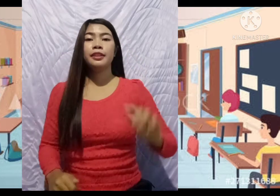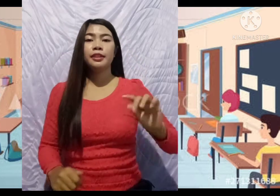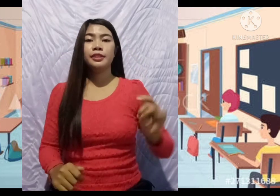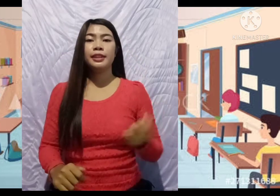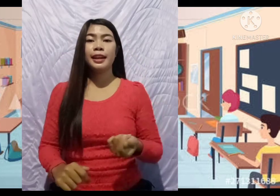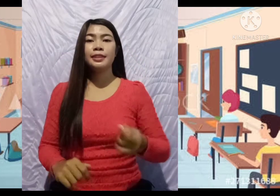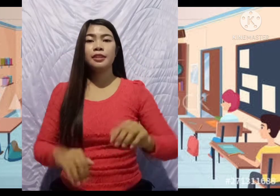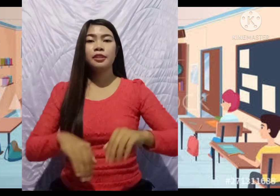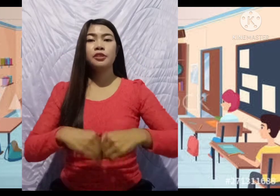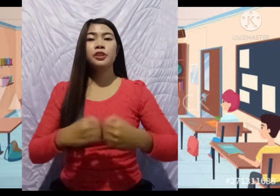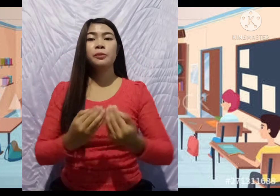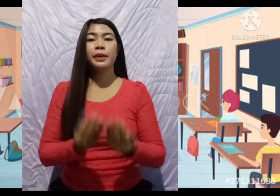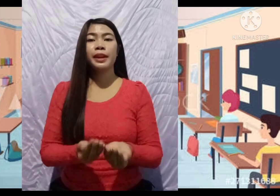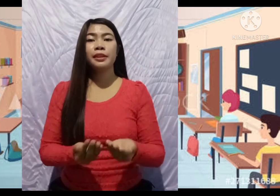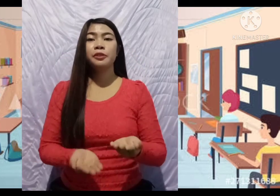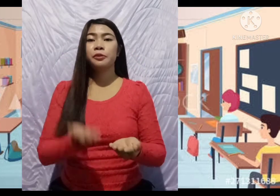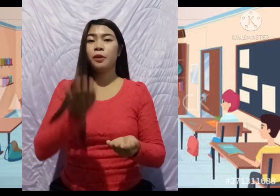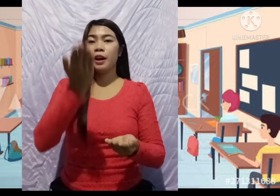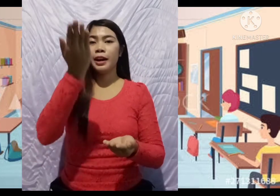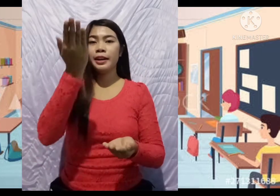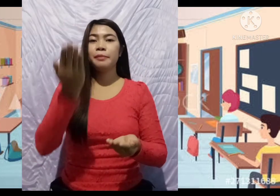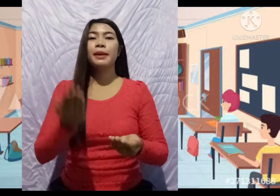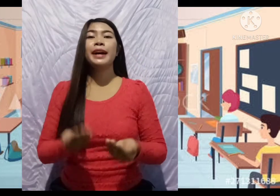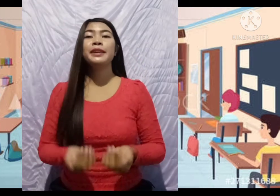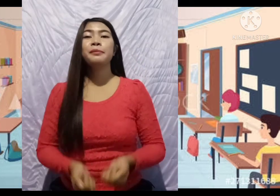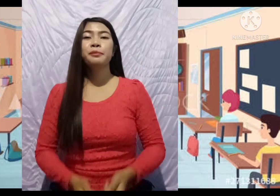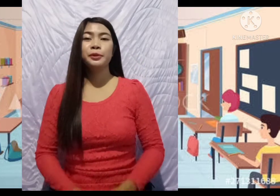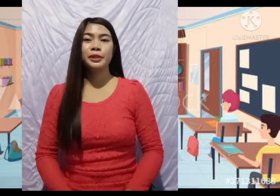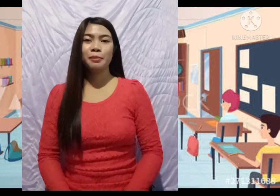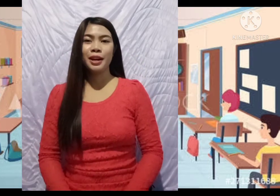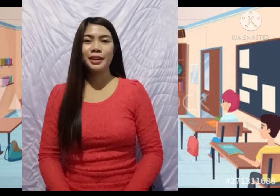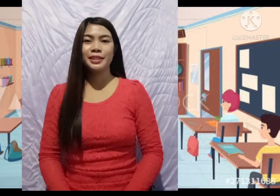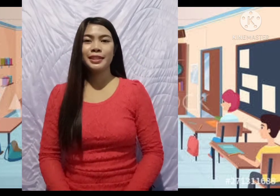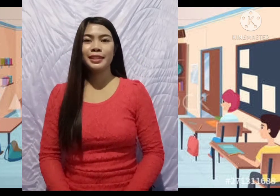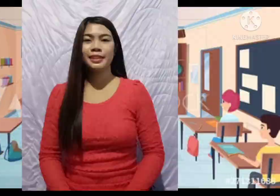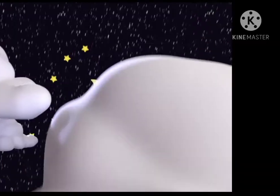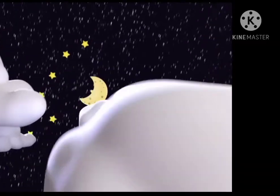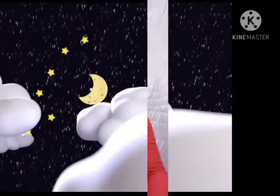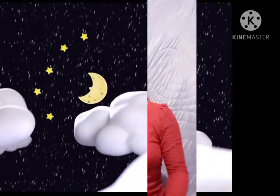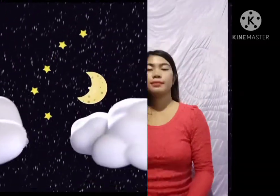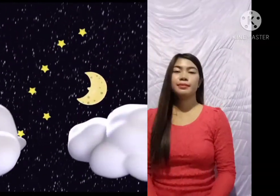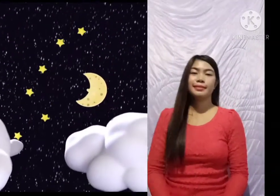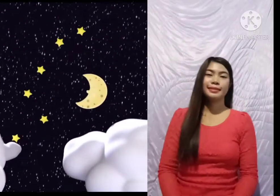and Just The Way You Are by Bruno Mars.